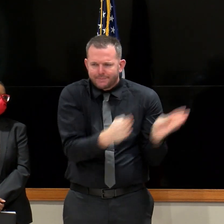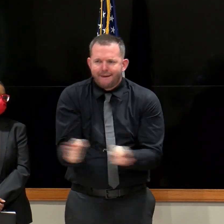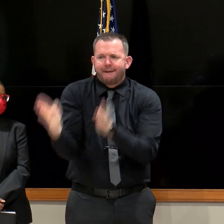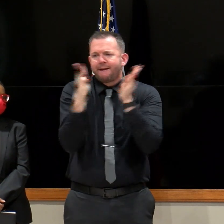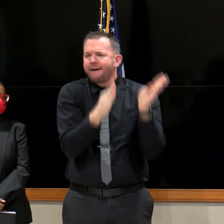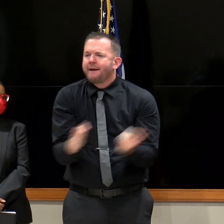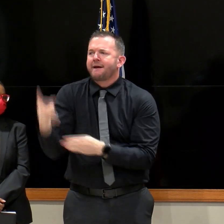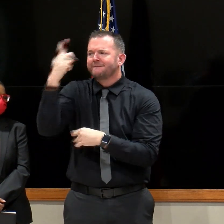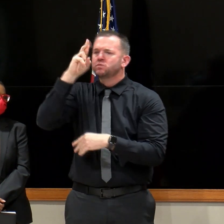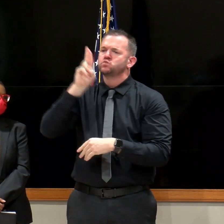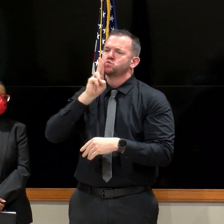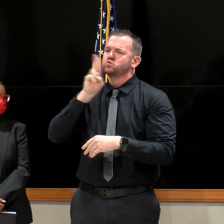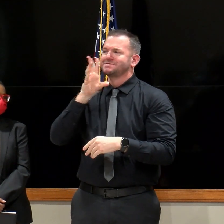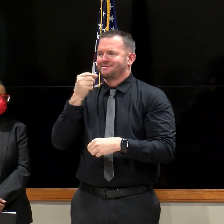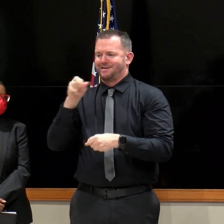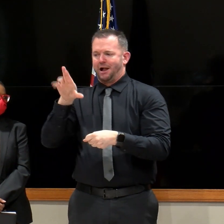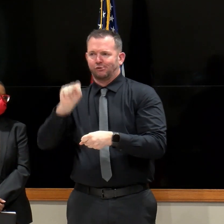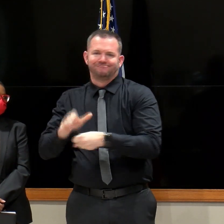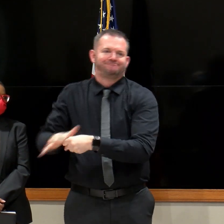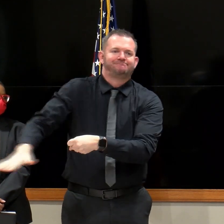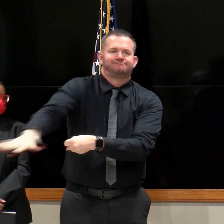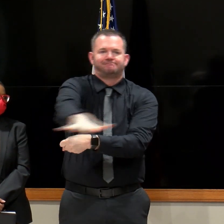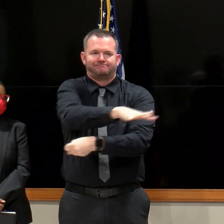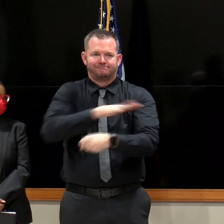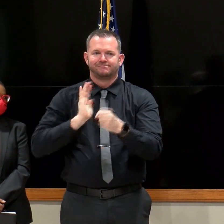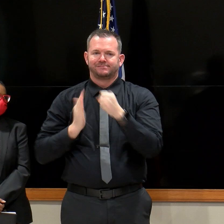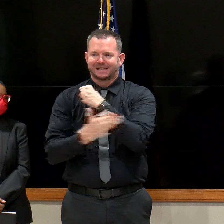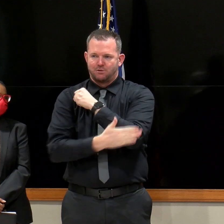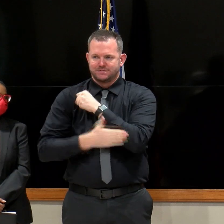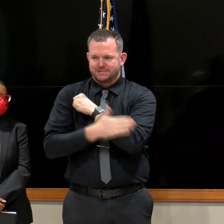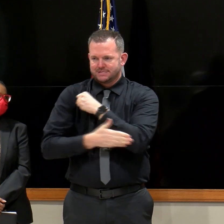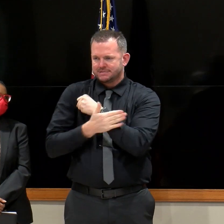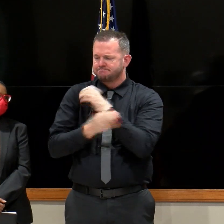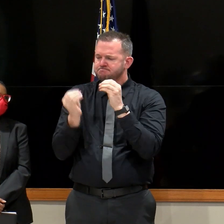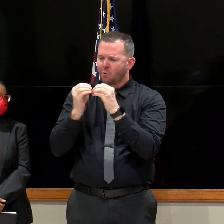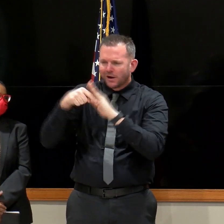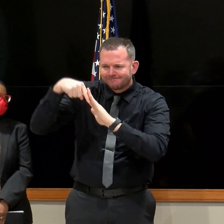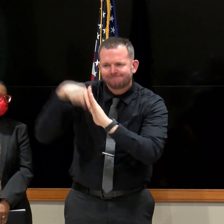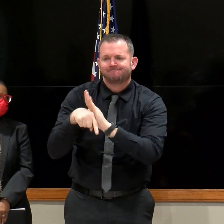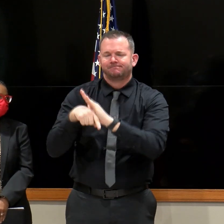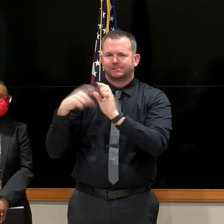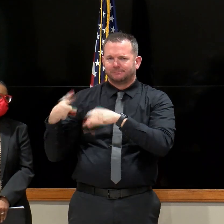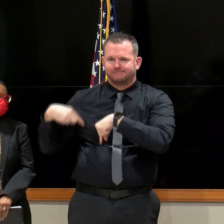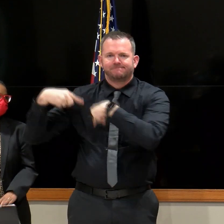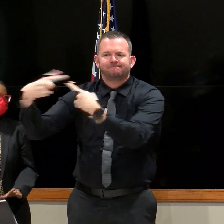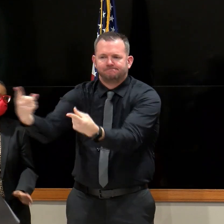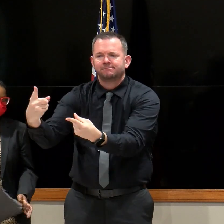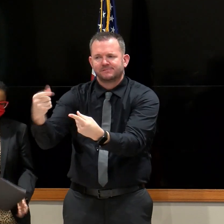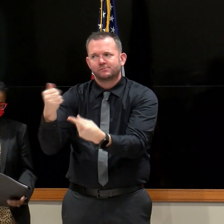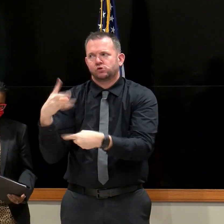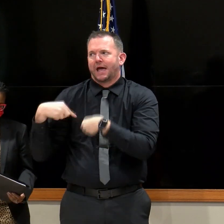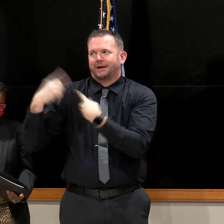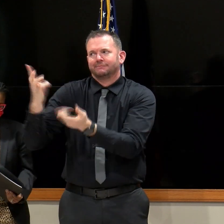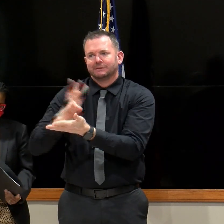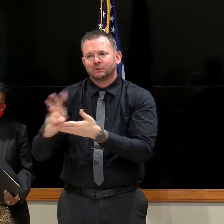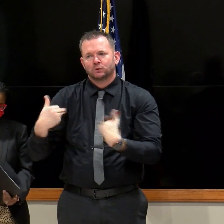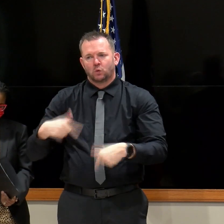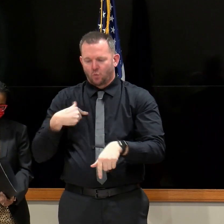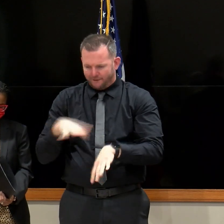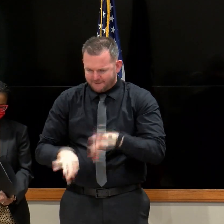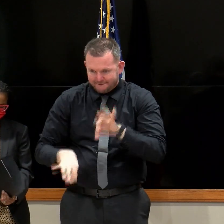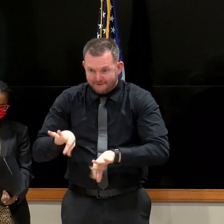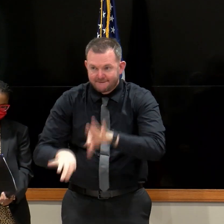Harris County. We've both been looking at these numbers intently over the last 6 weeks. And what we are finding is that